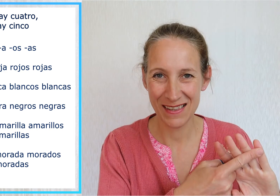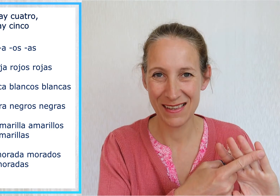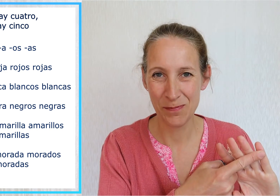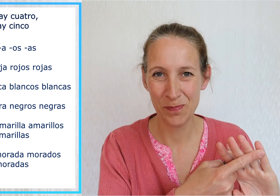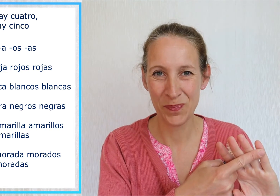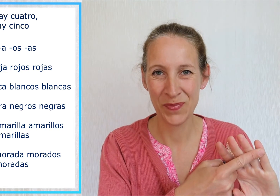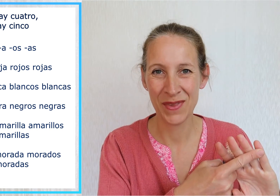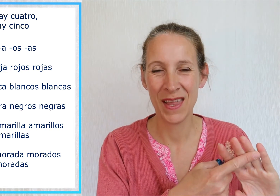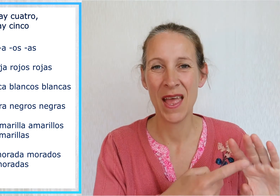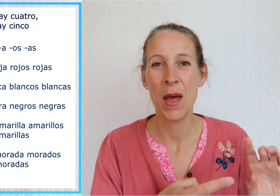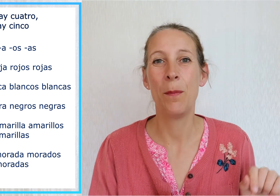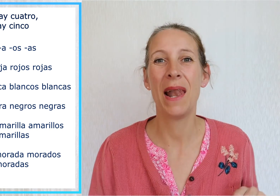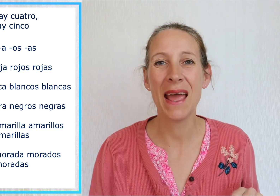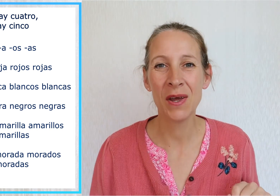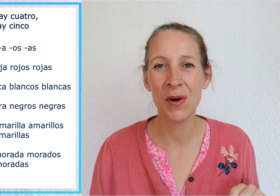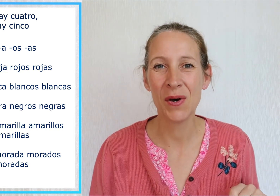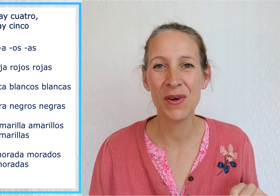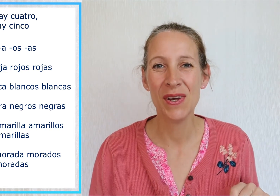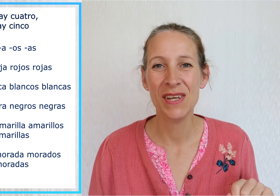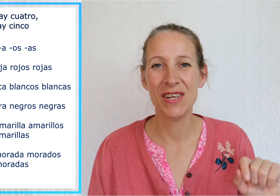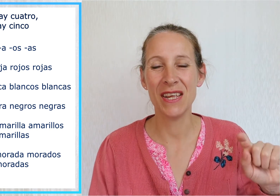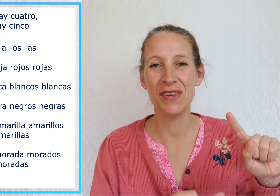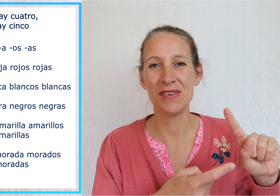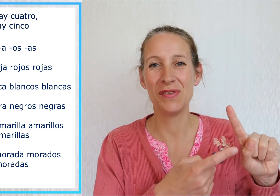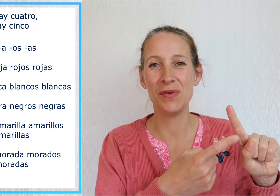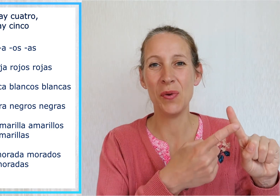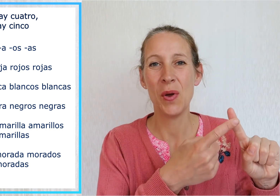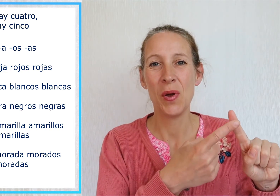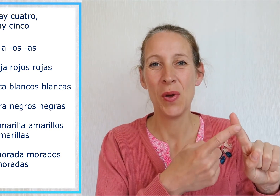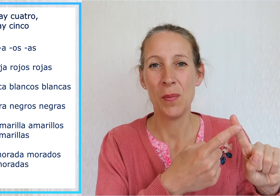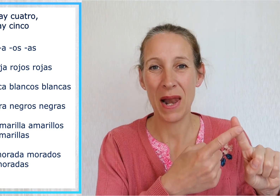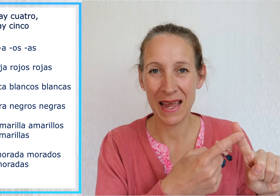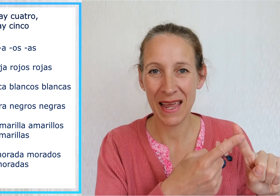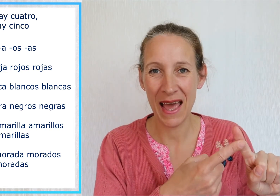rojas. Blanco changes to blanca,